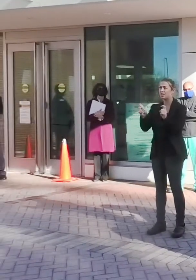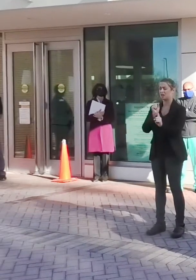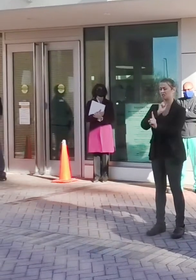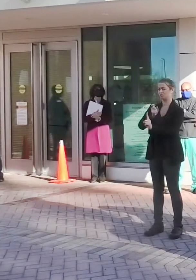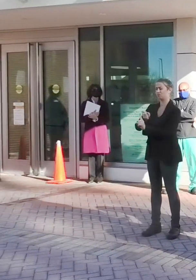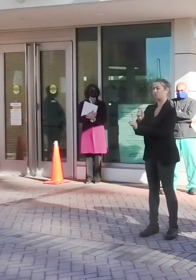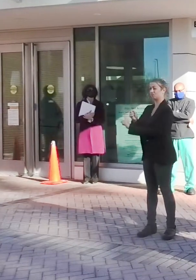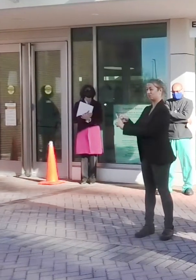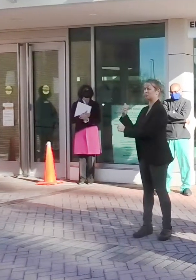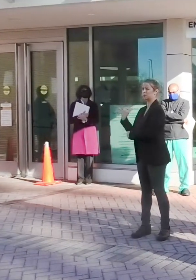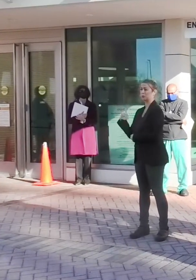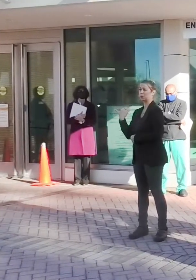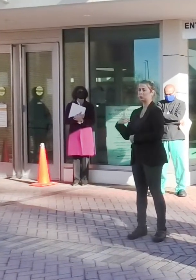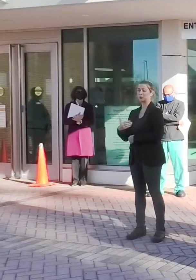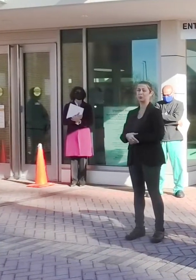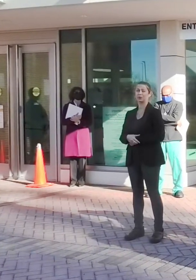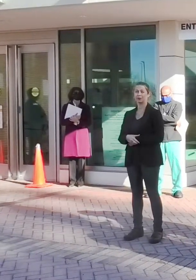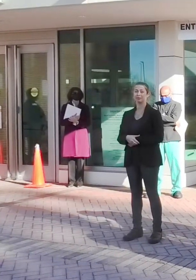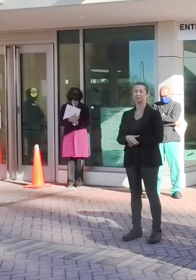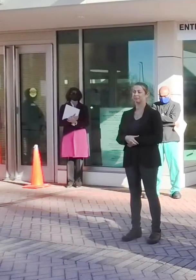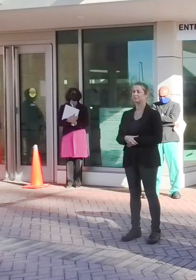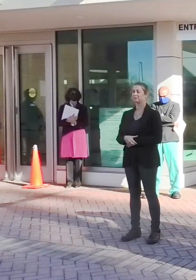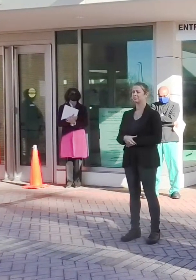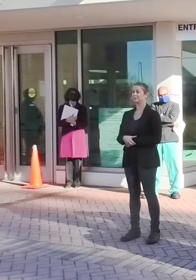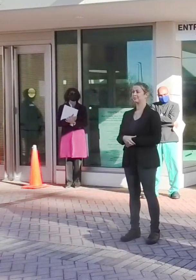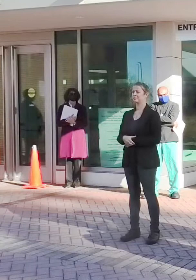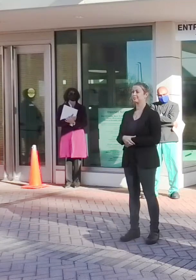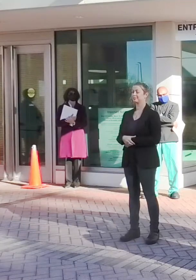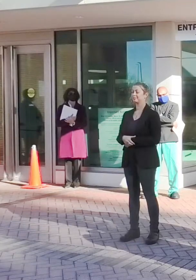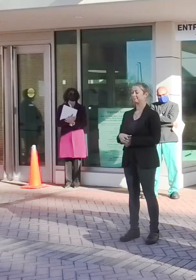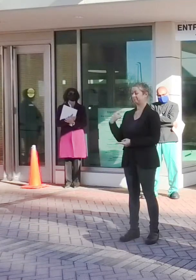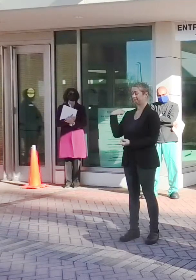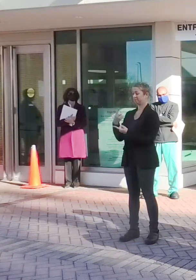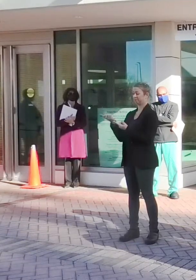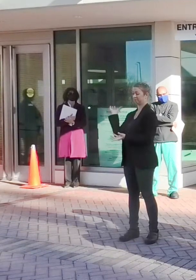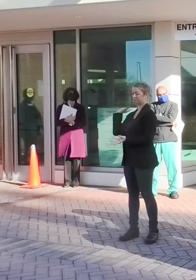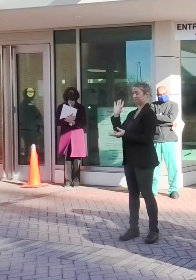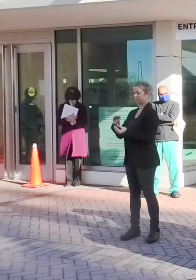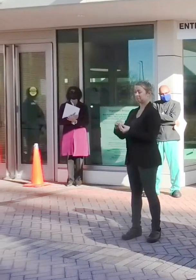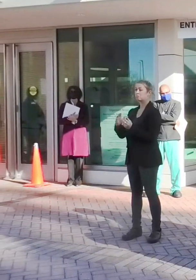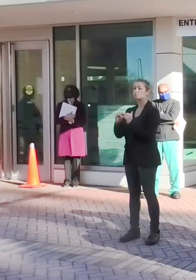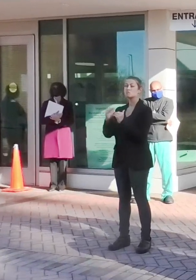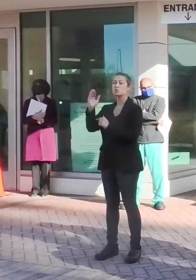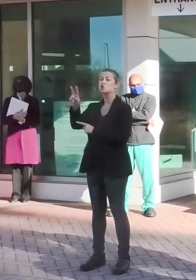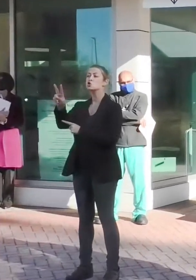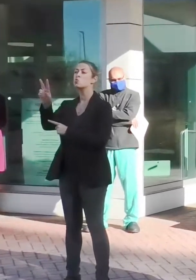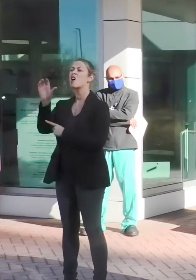were administered. To date, we have administered more than